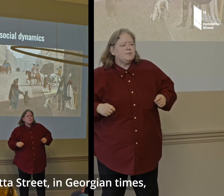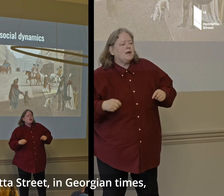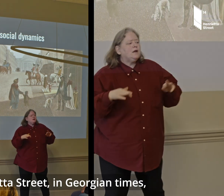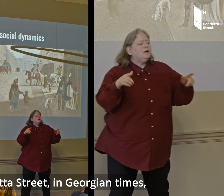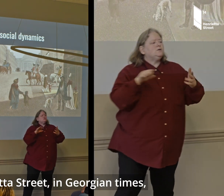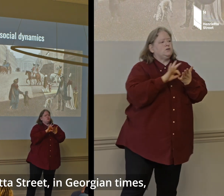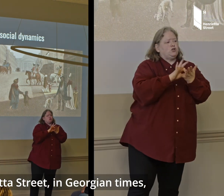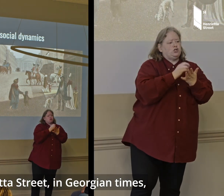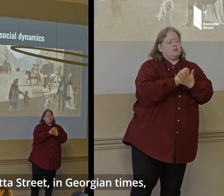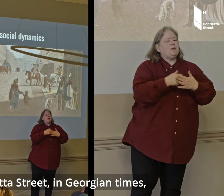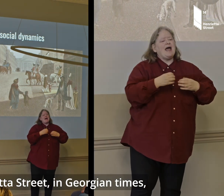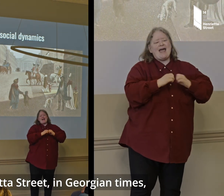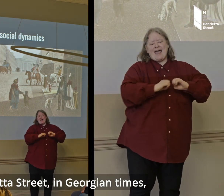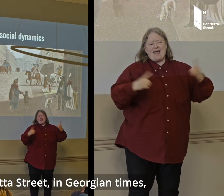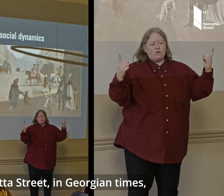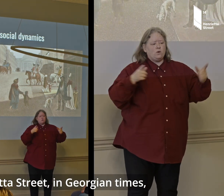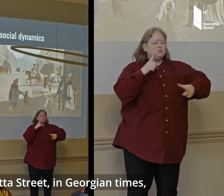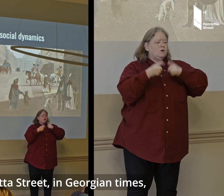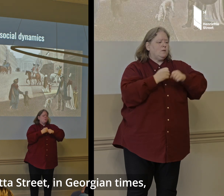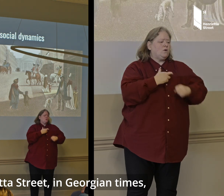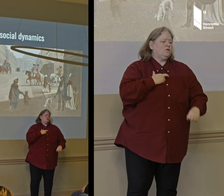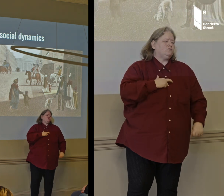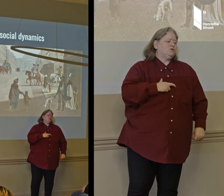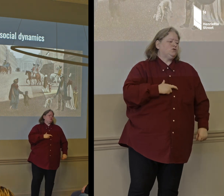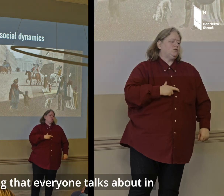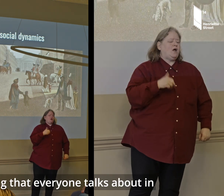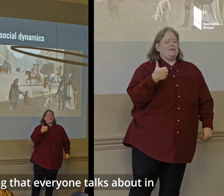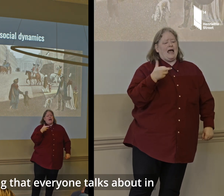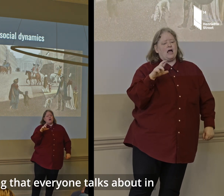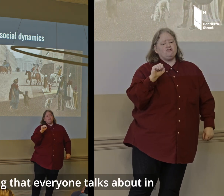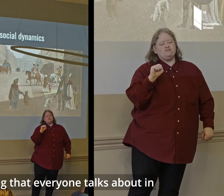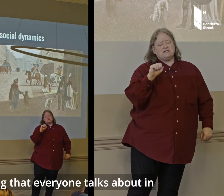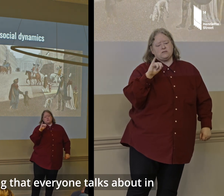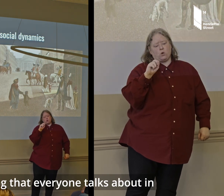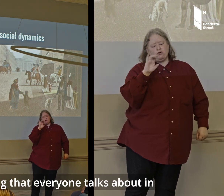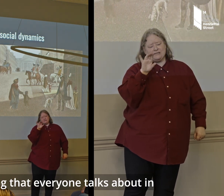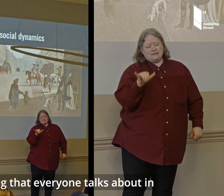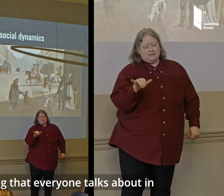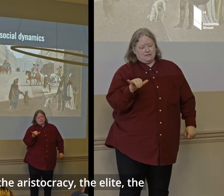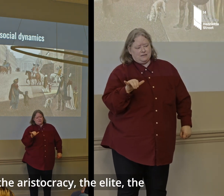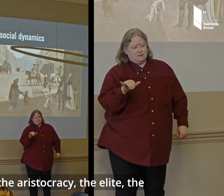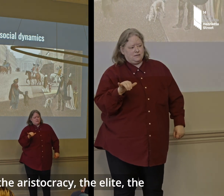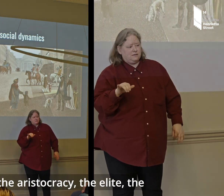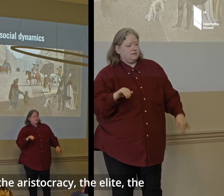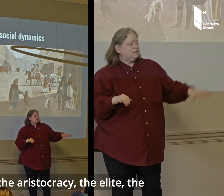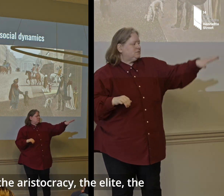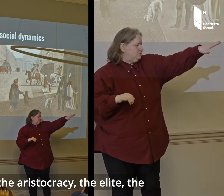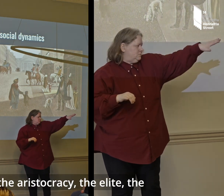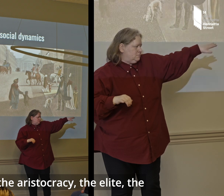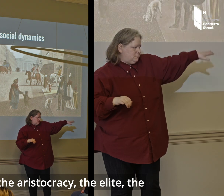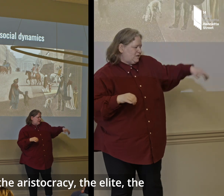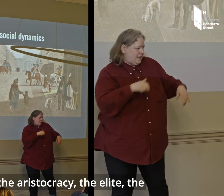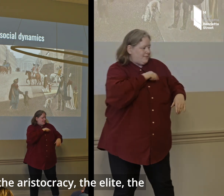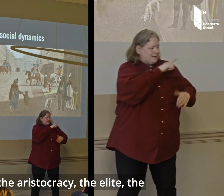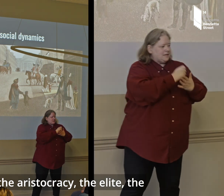So Henrietta Street, in Georgian times, is something that everyone talks about in terms of the